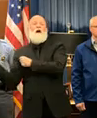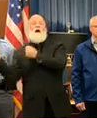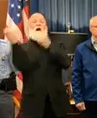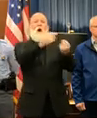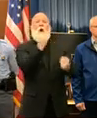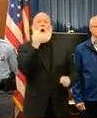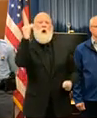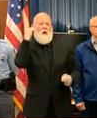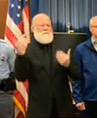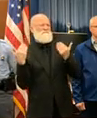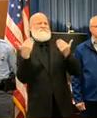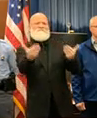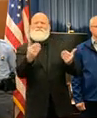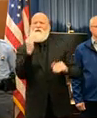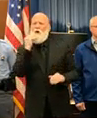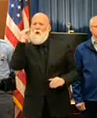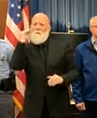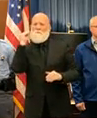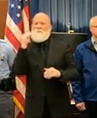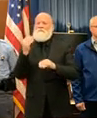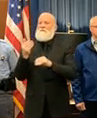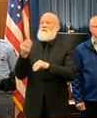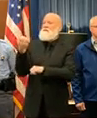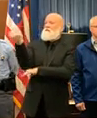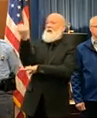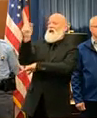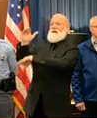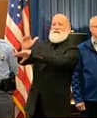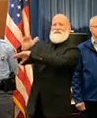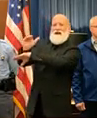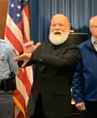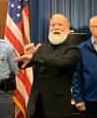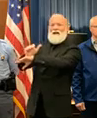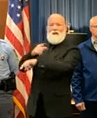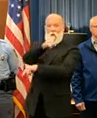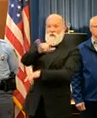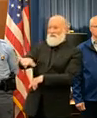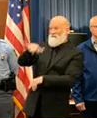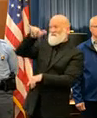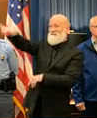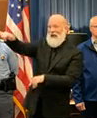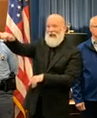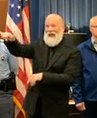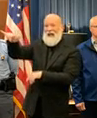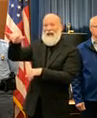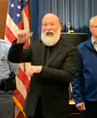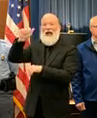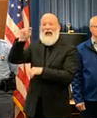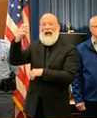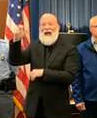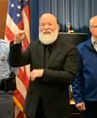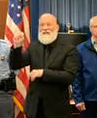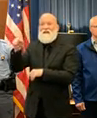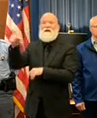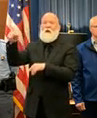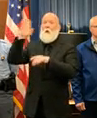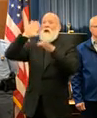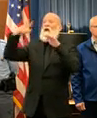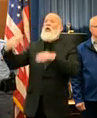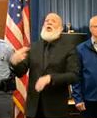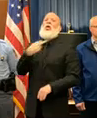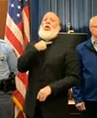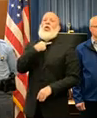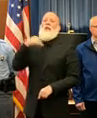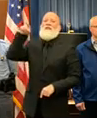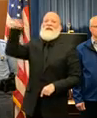you decide to hunker down in Athens, plan to maybe hunker down in Athens for Sunday and Monday, because there is